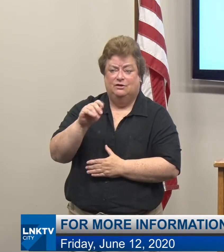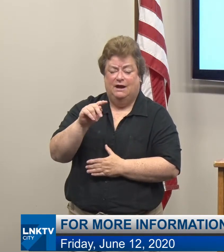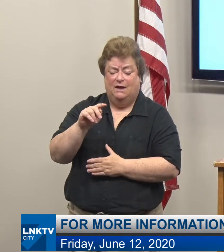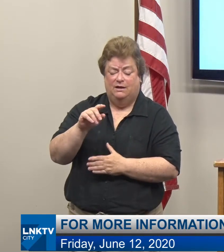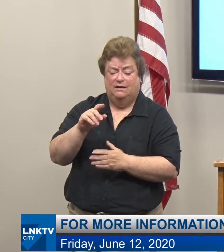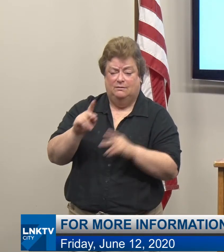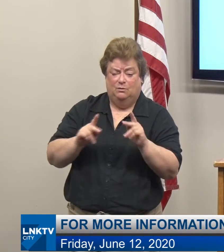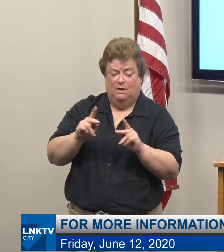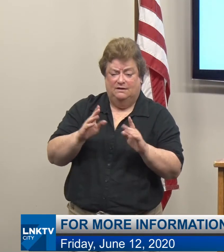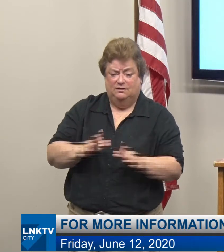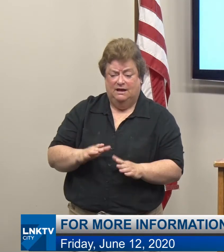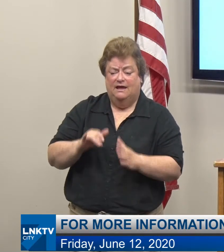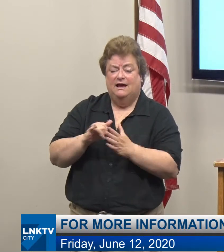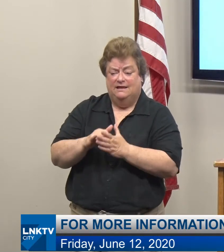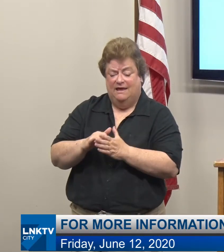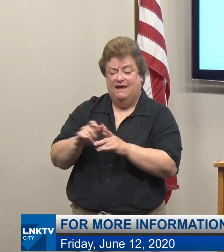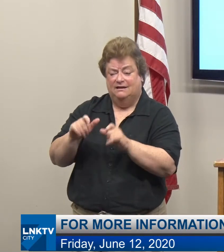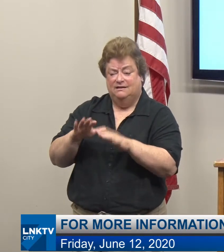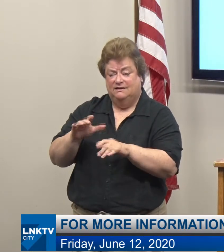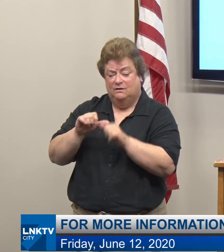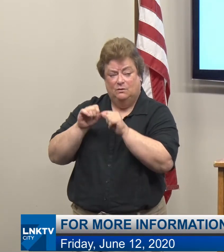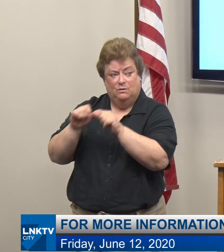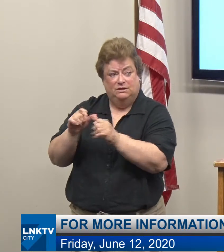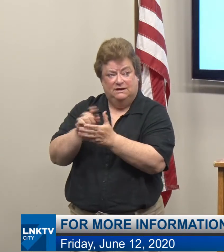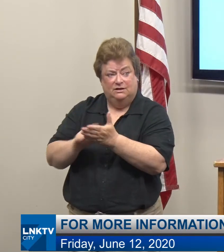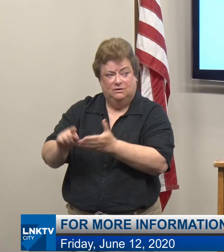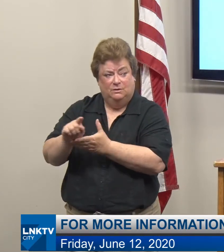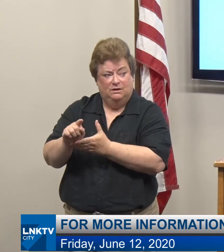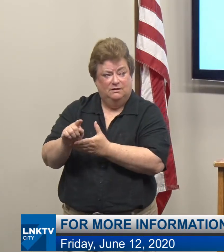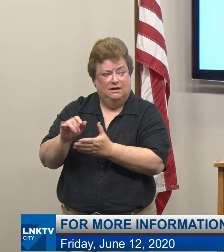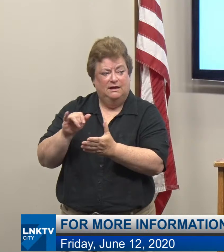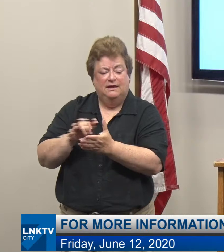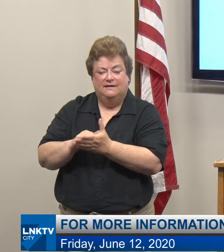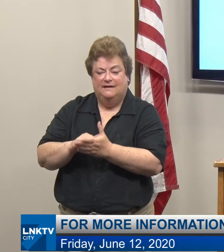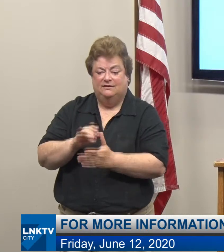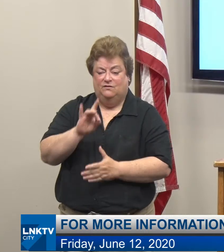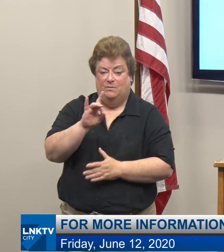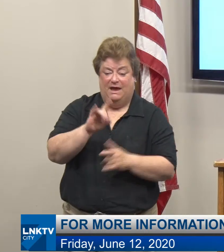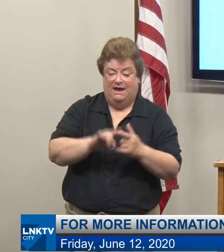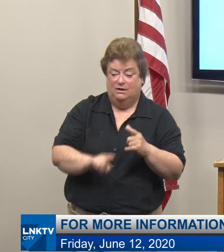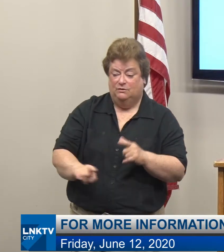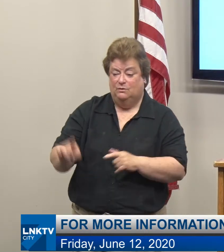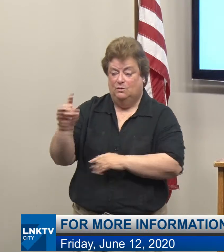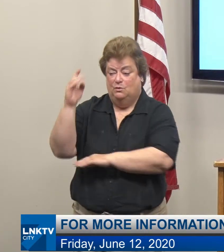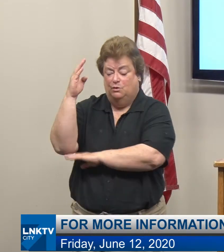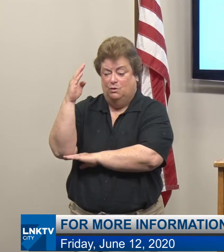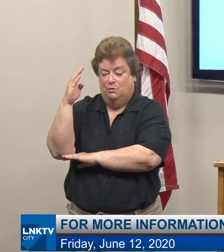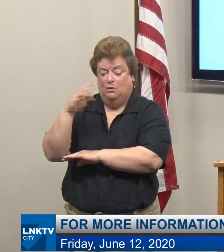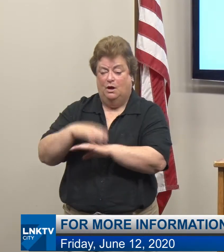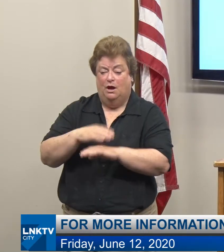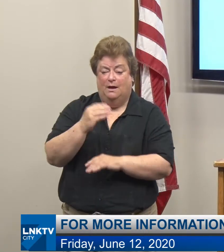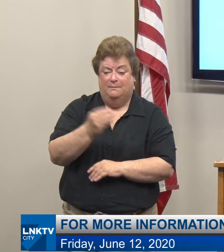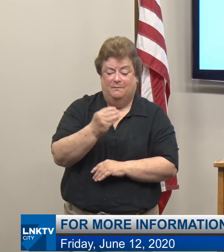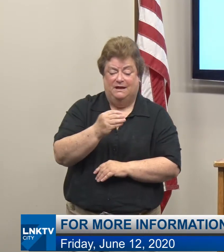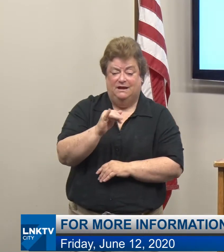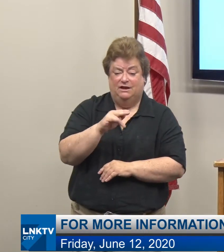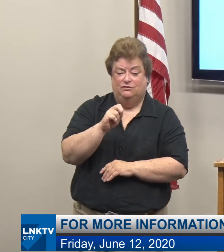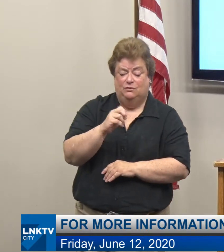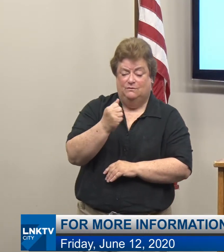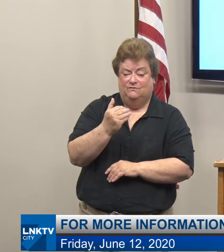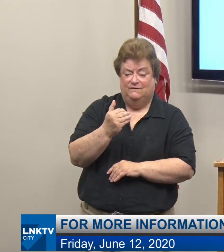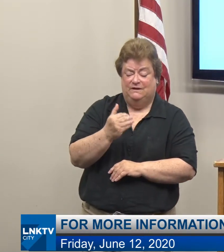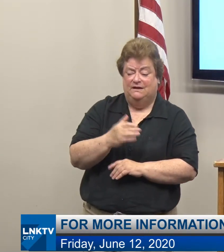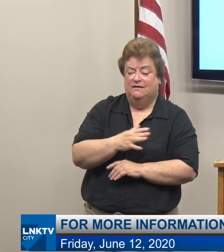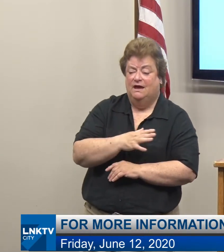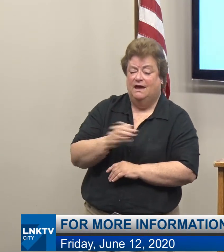expanded testing will begin next week. This schedule is from 8 a.m. to noon, Monday, June 15th,